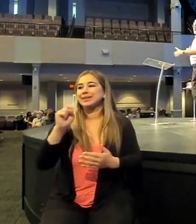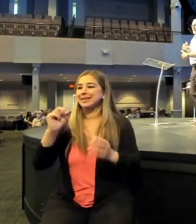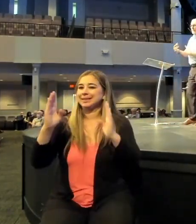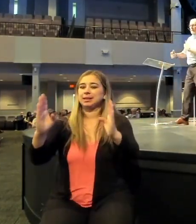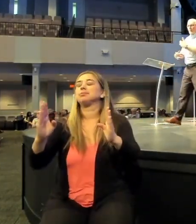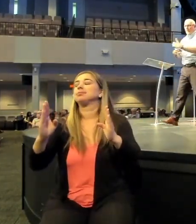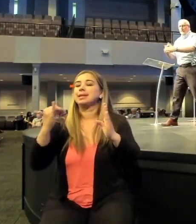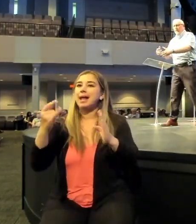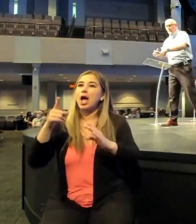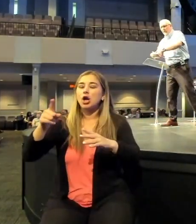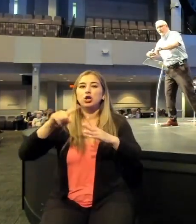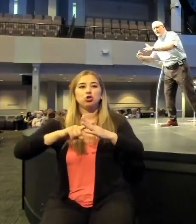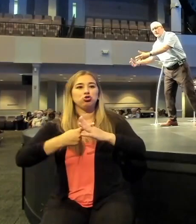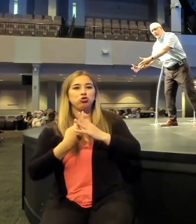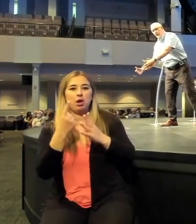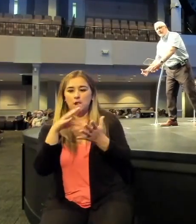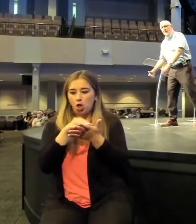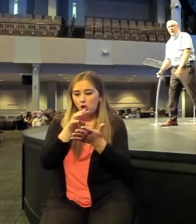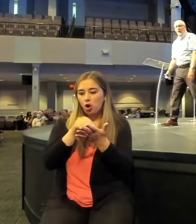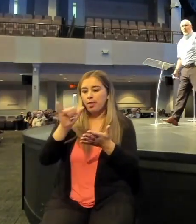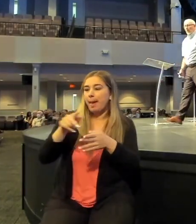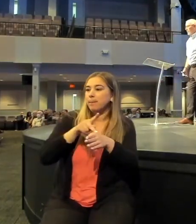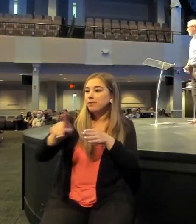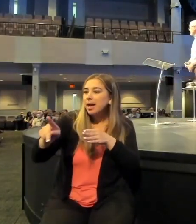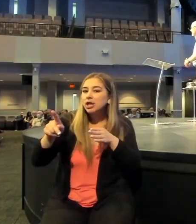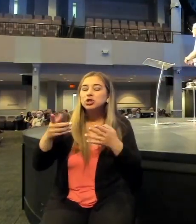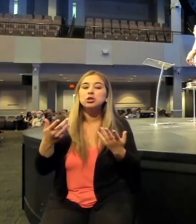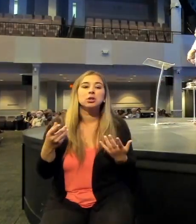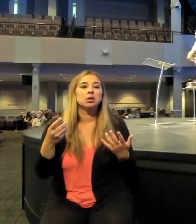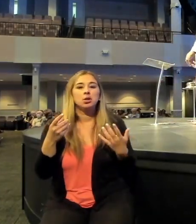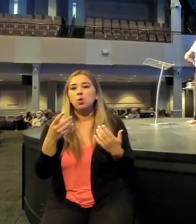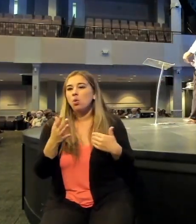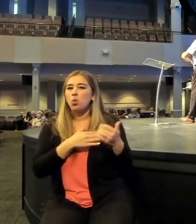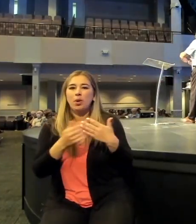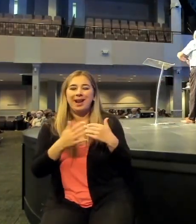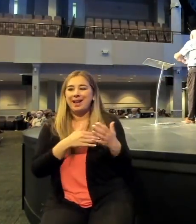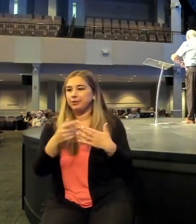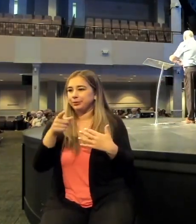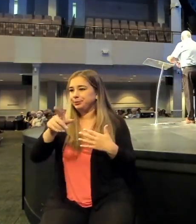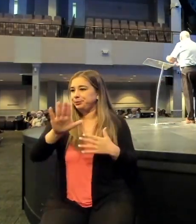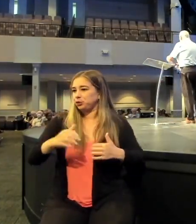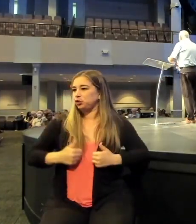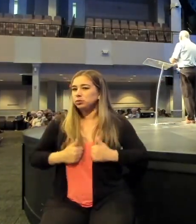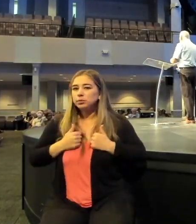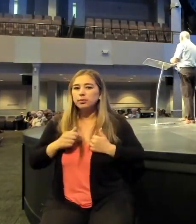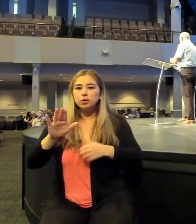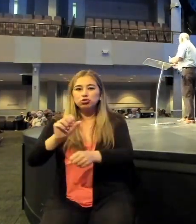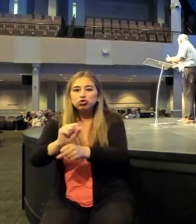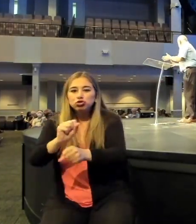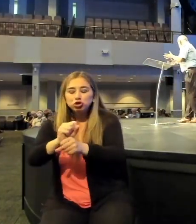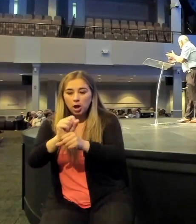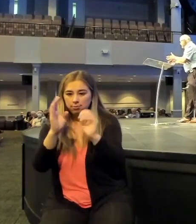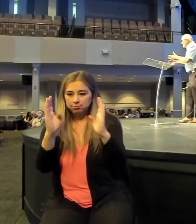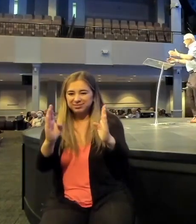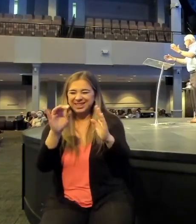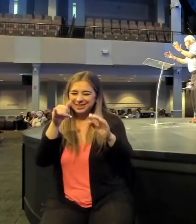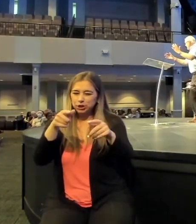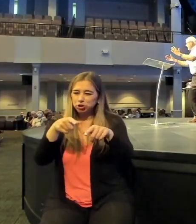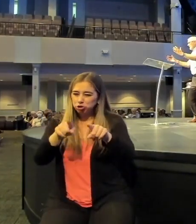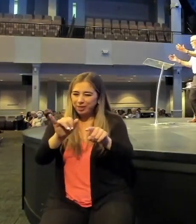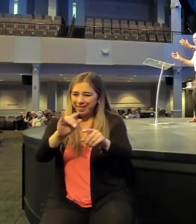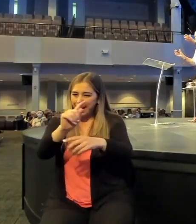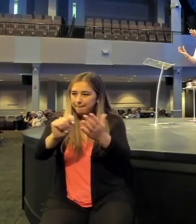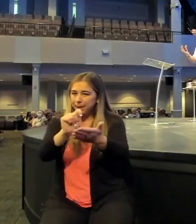how to do and be that professional person or a person that you're engaging in your occupation. And so it's a season.